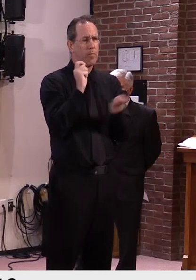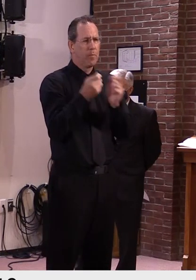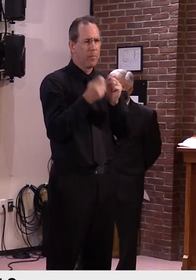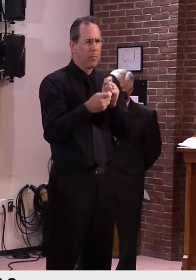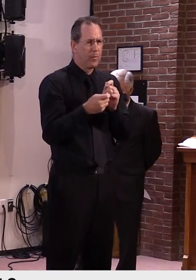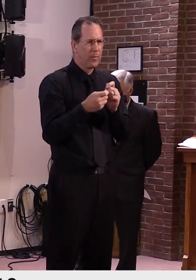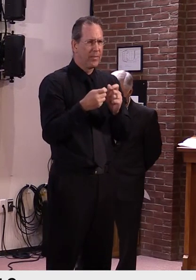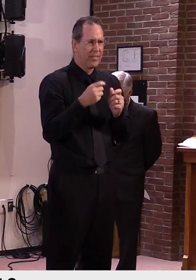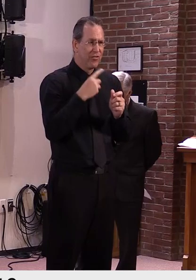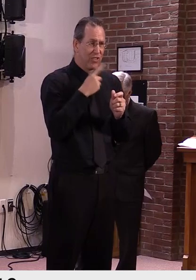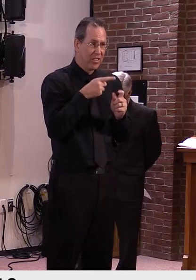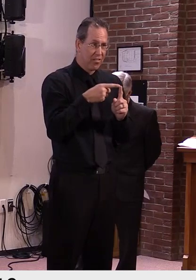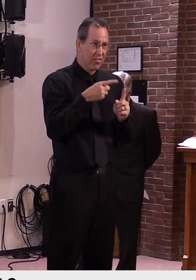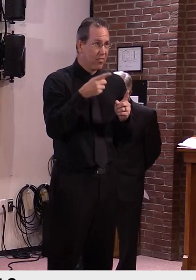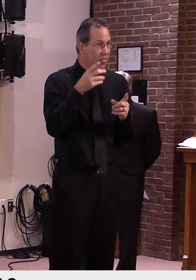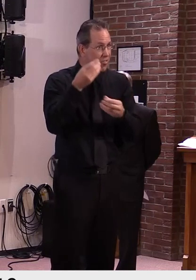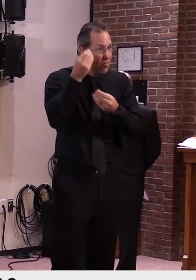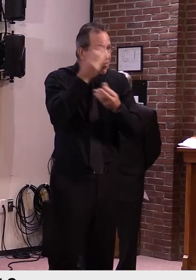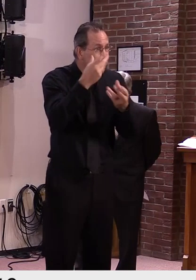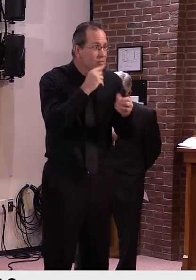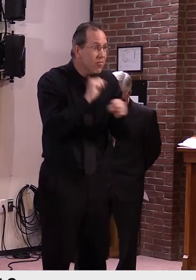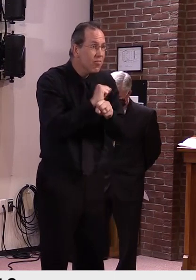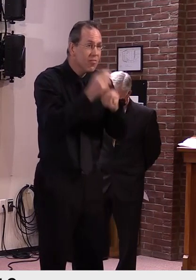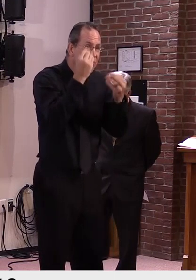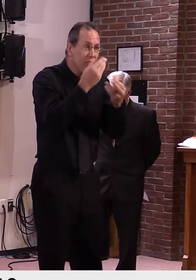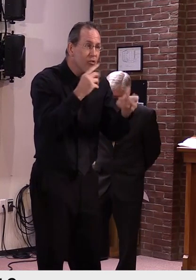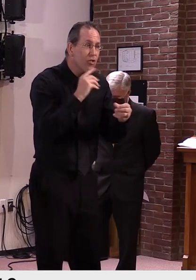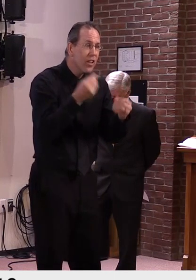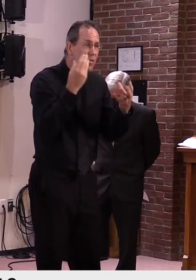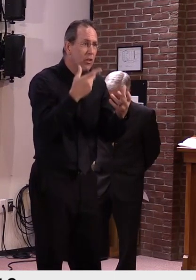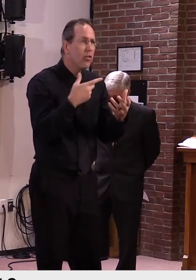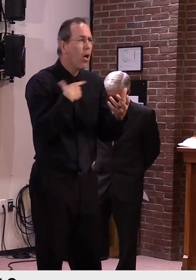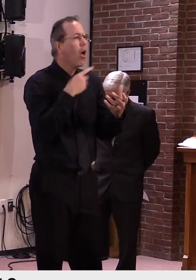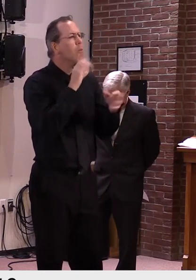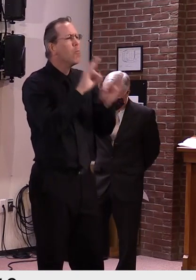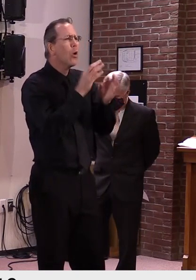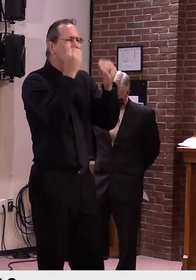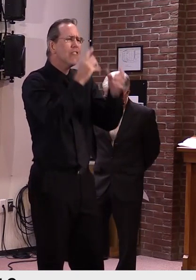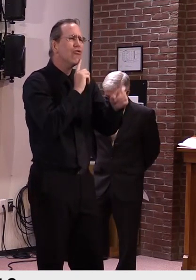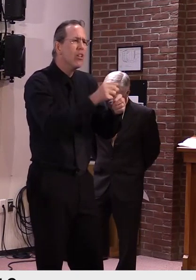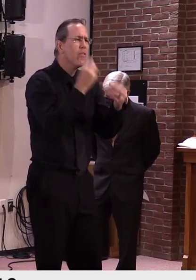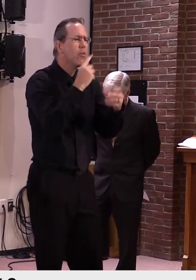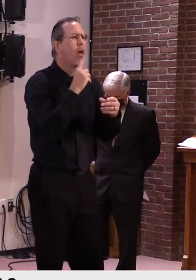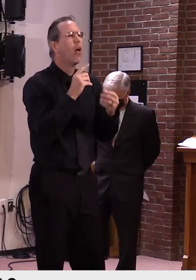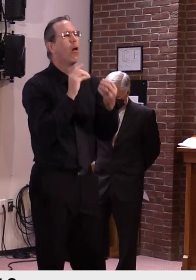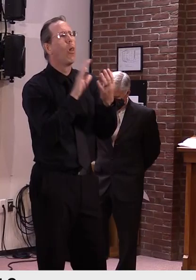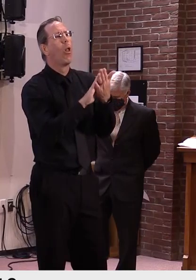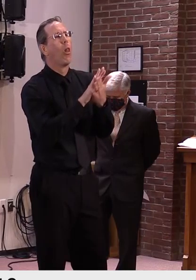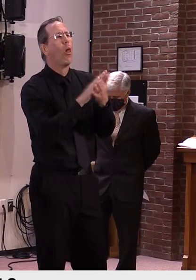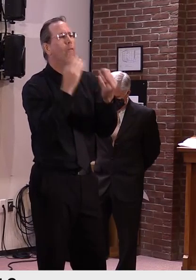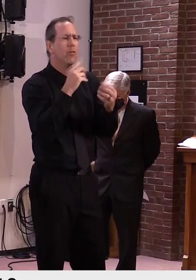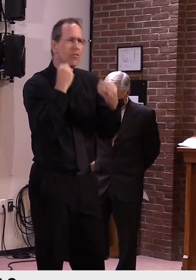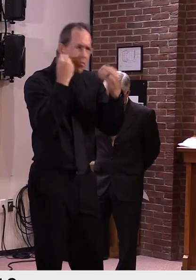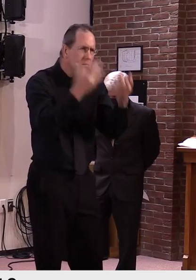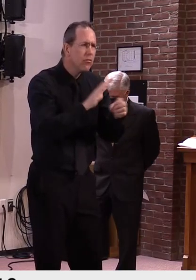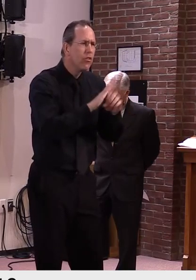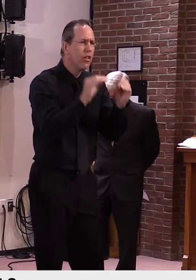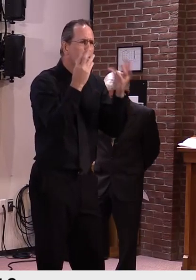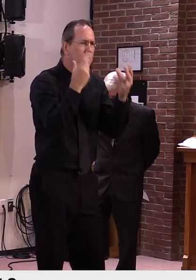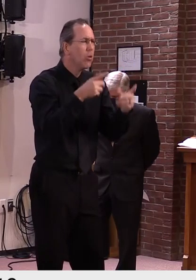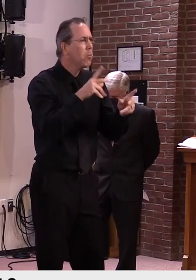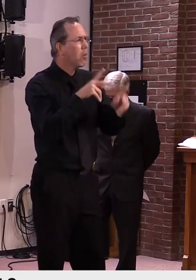the public, the whole public, can have confidence in. And one of the major sources of that, both for Vermont